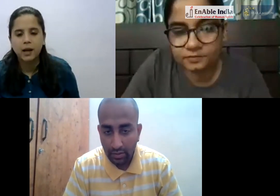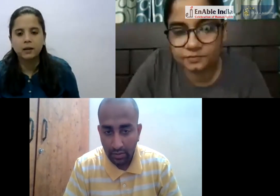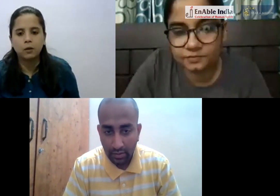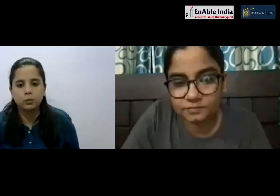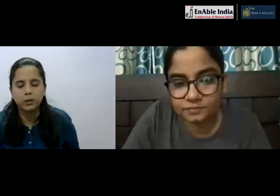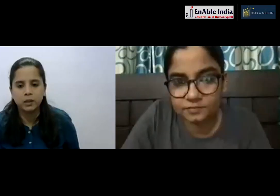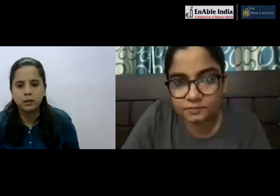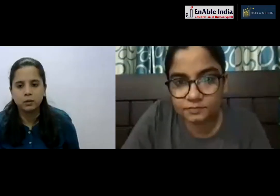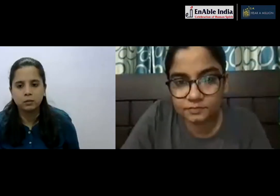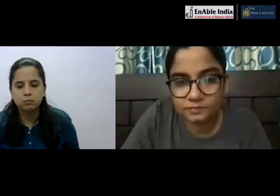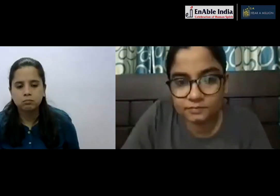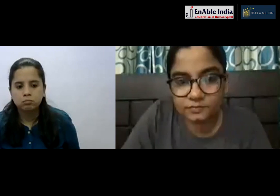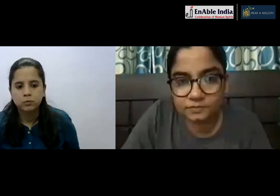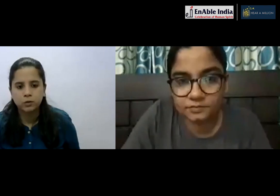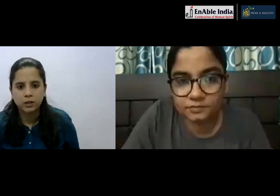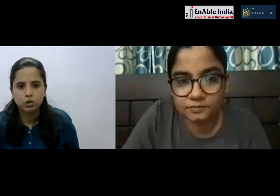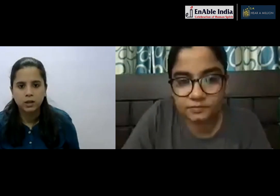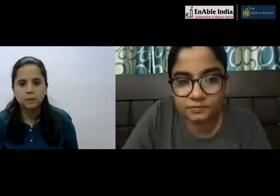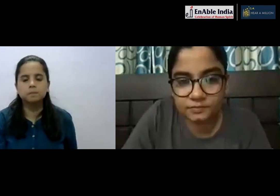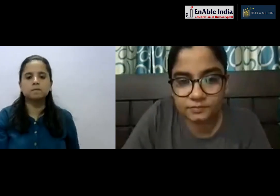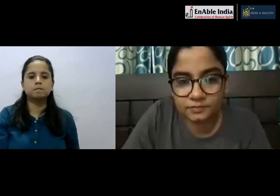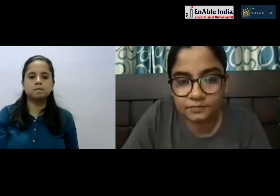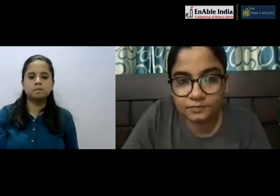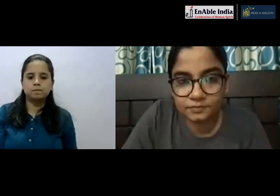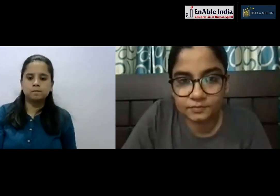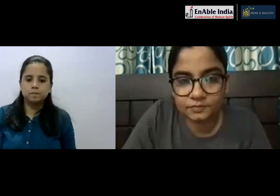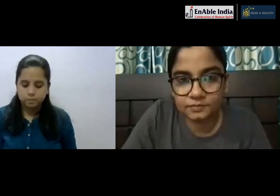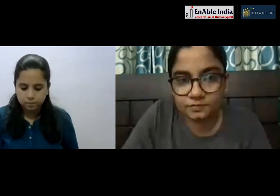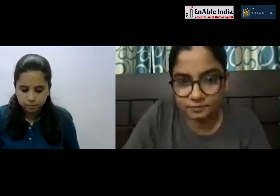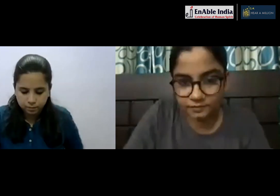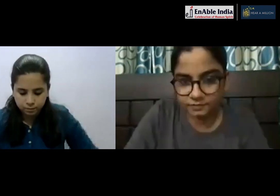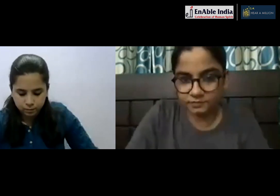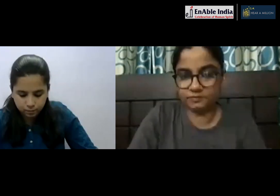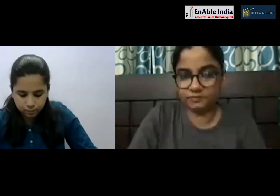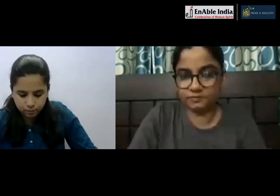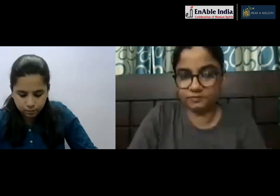interpreter and along with the sharing.